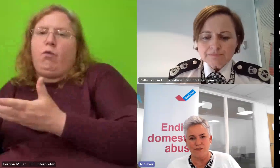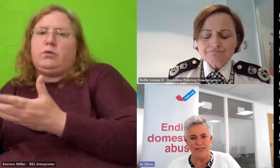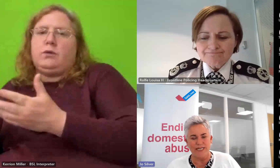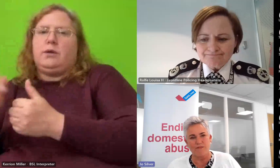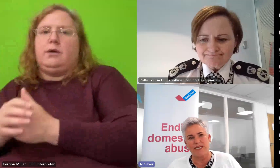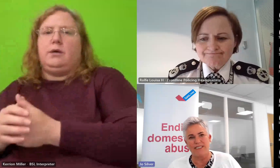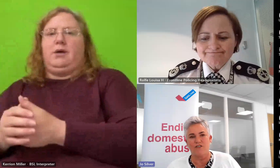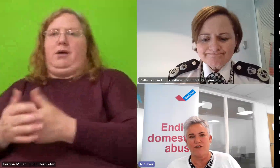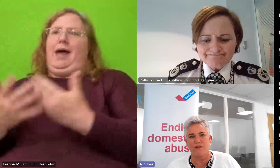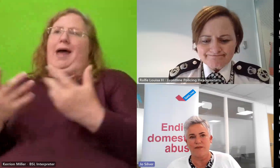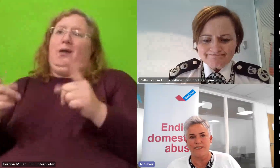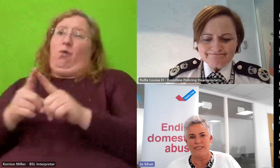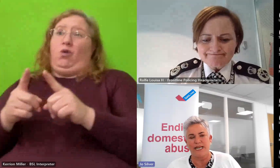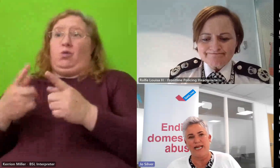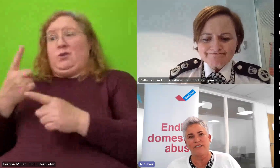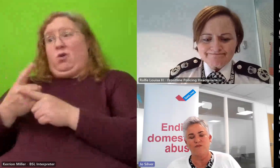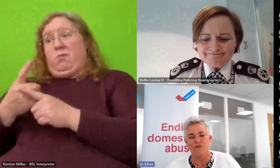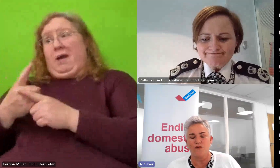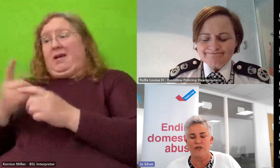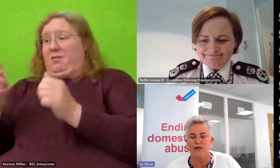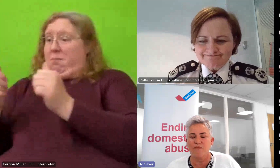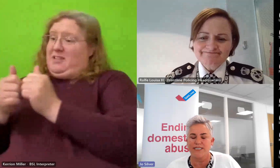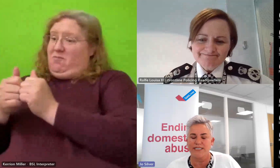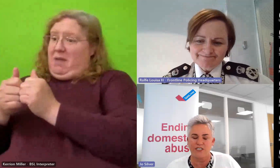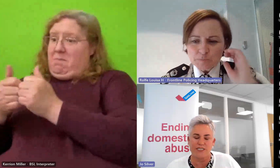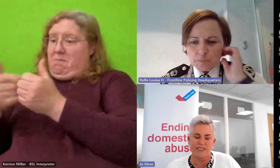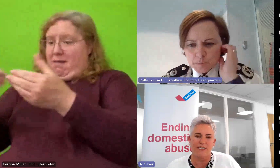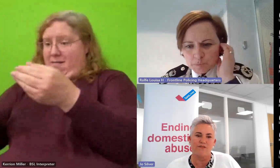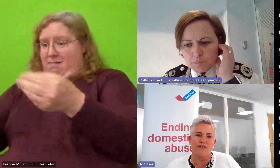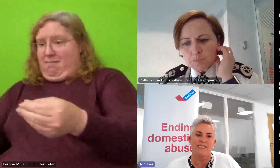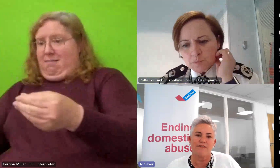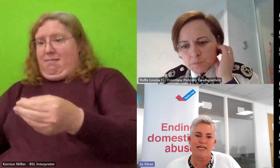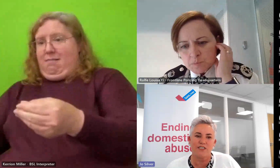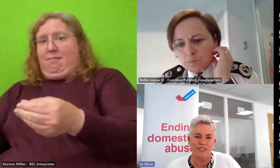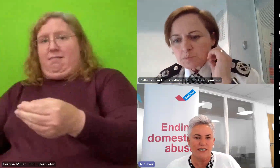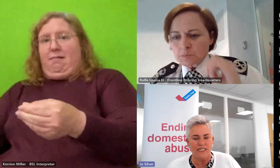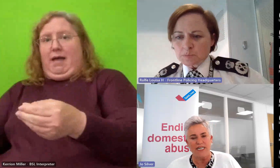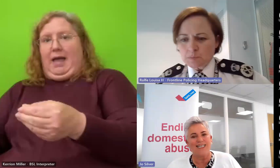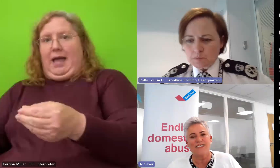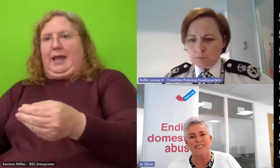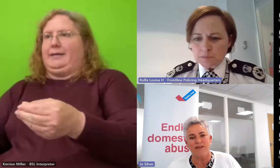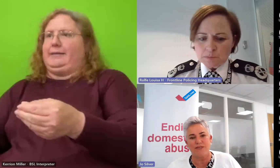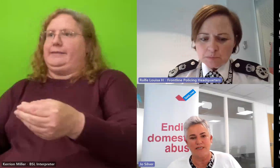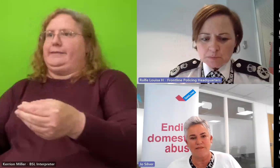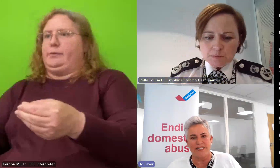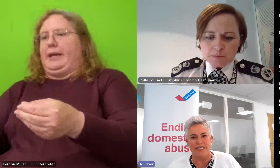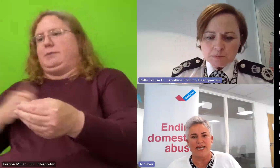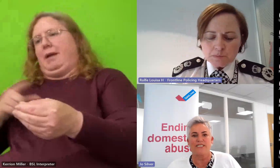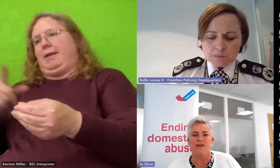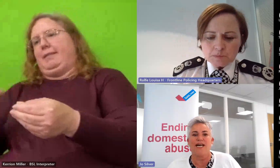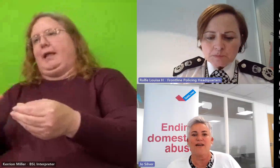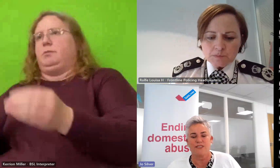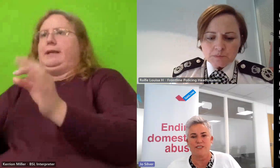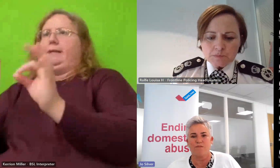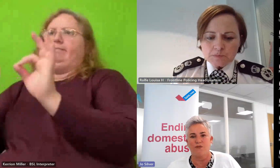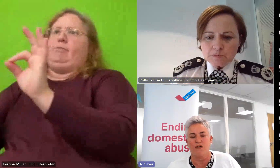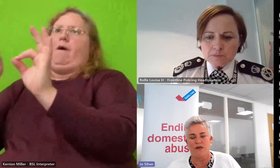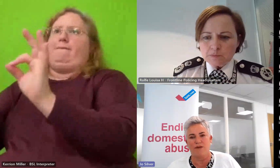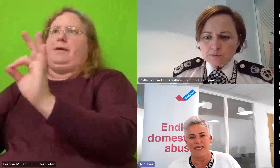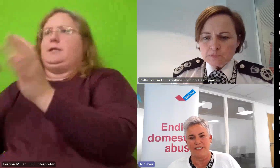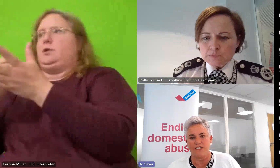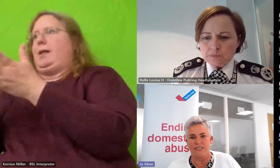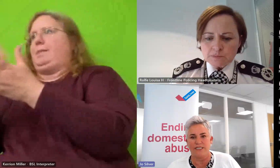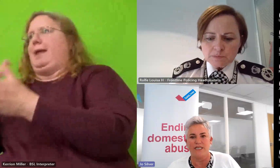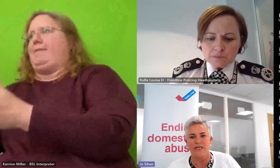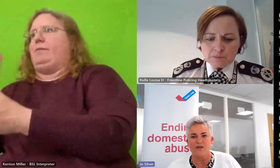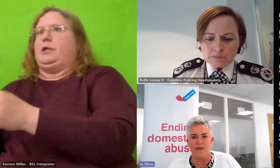as a tool, we expect it to grow arms and legs and walk our practitioners in the right direction. That's never going to be the case. We have to support